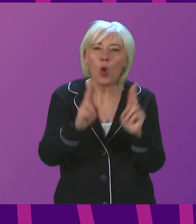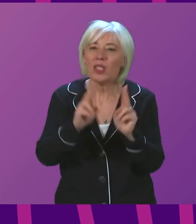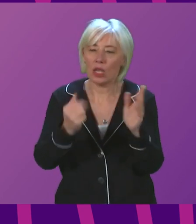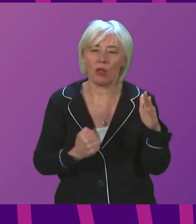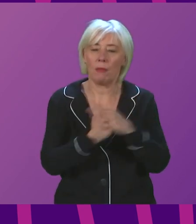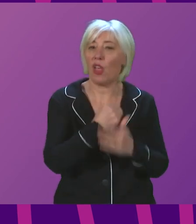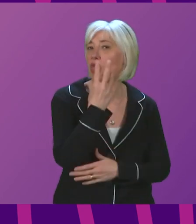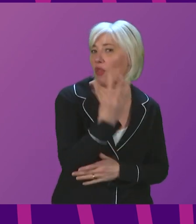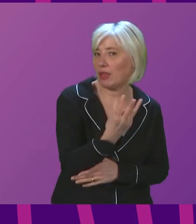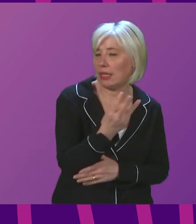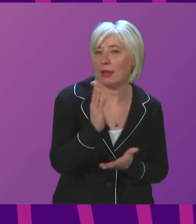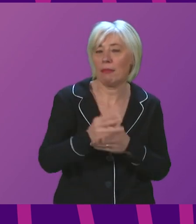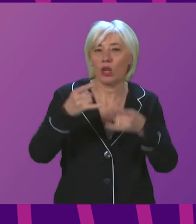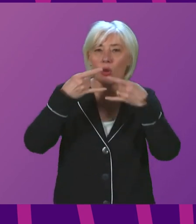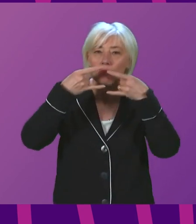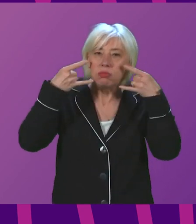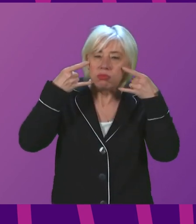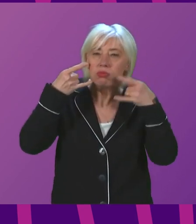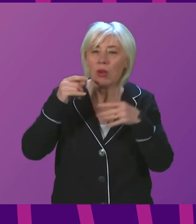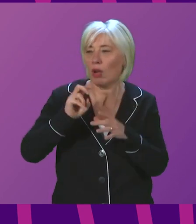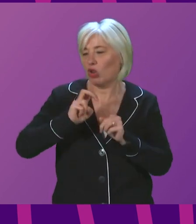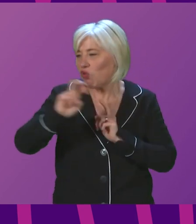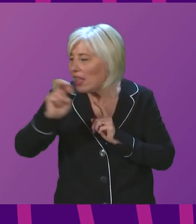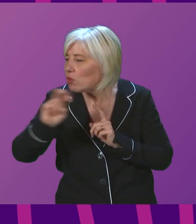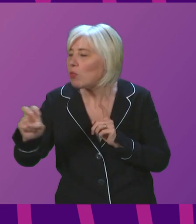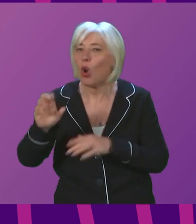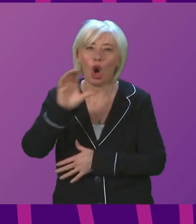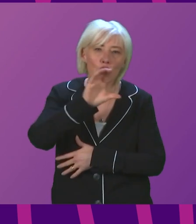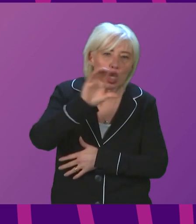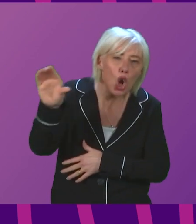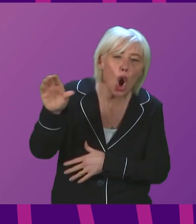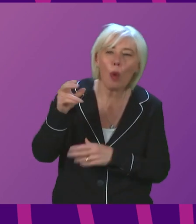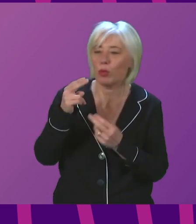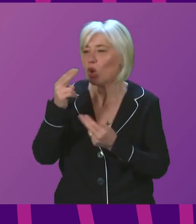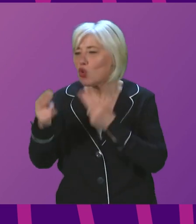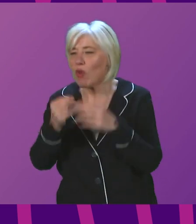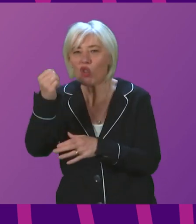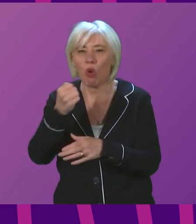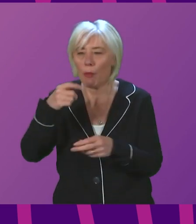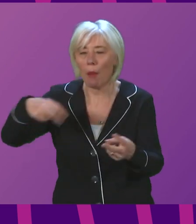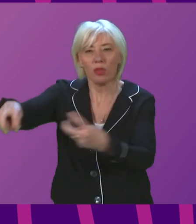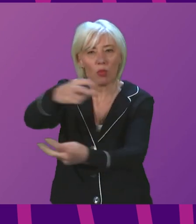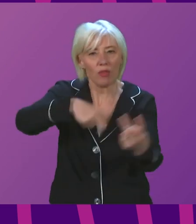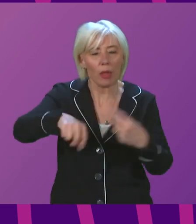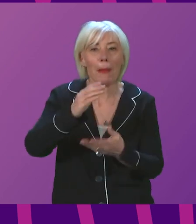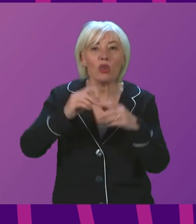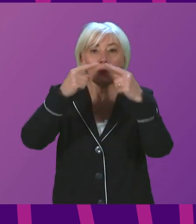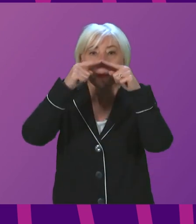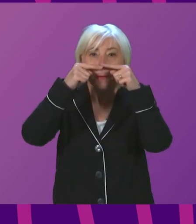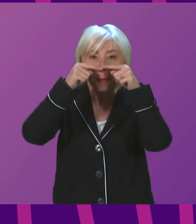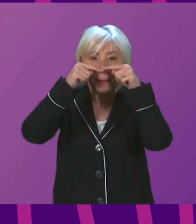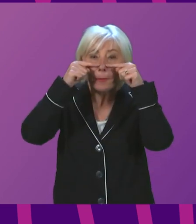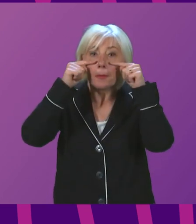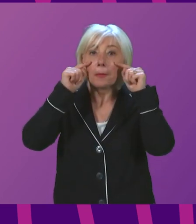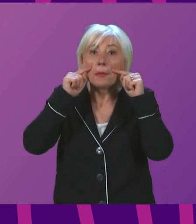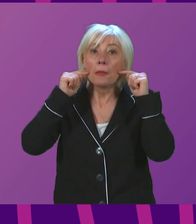three. We are face covering on public transport in shops and when moving about in hospitality. And make sure the covering fully covers your mouth